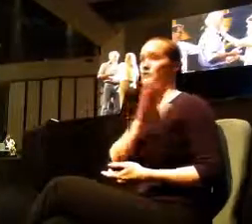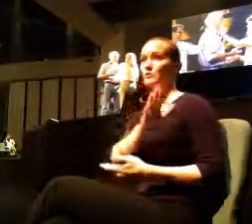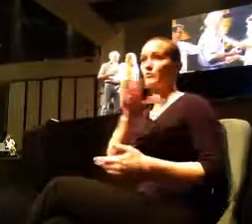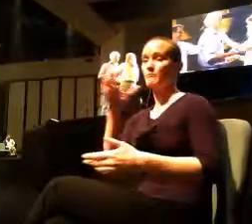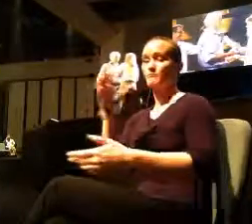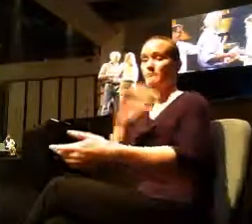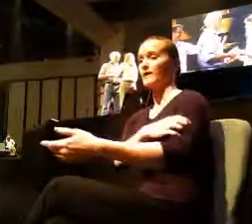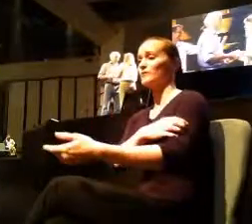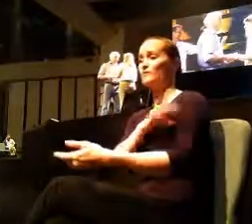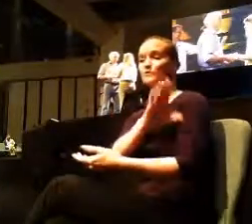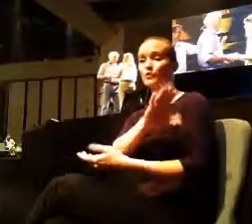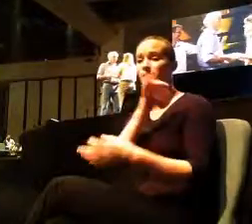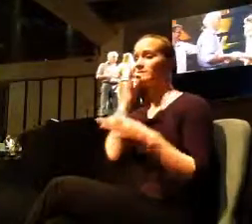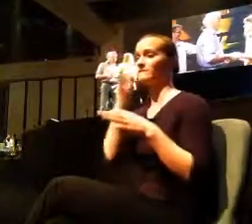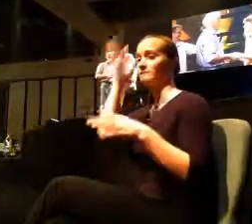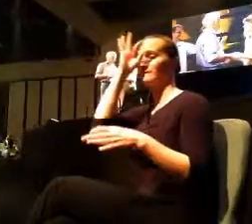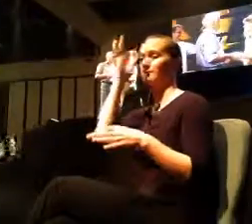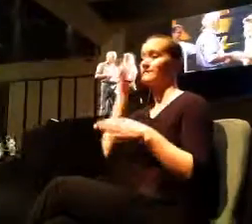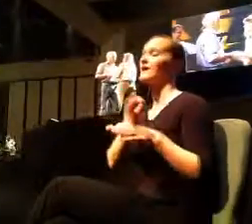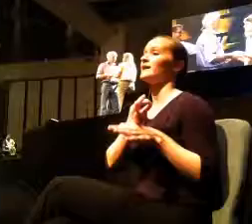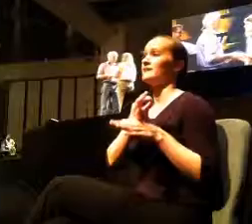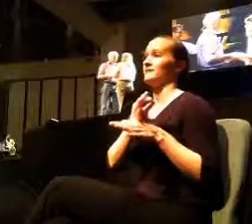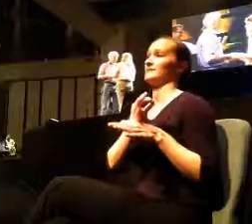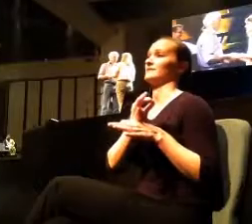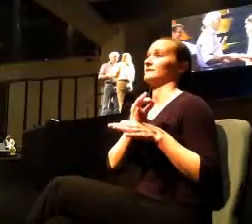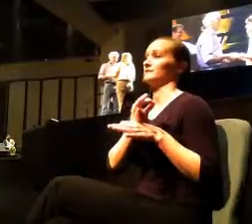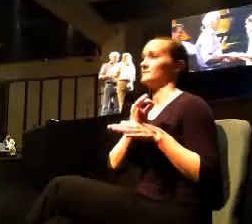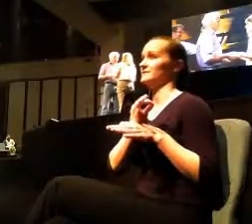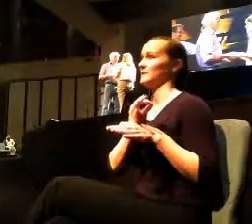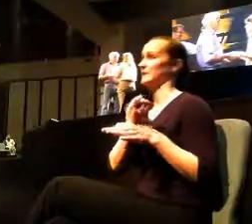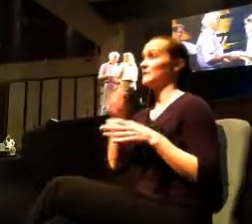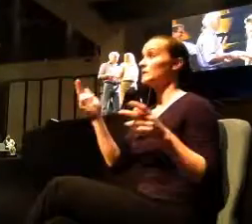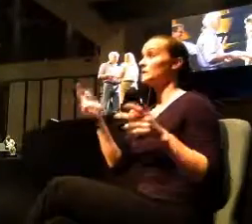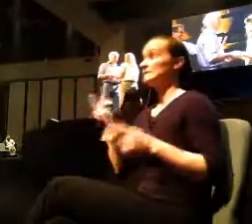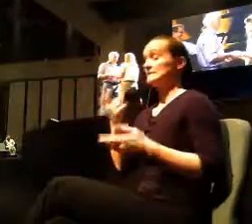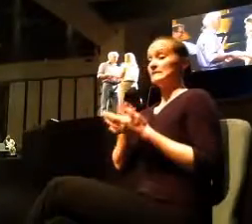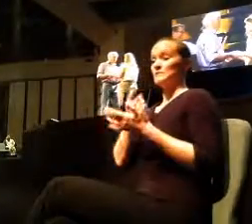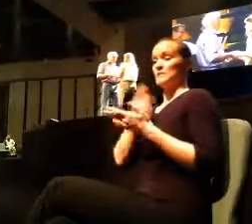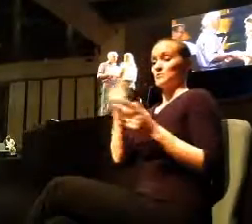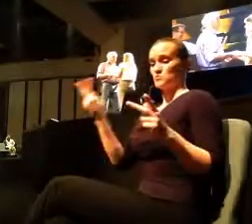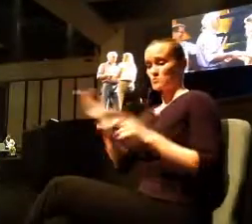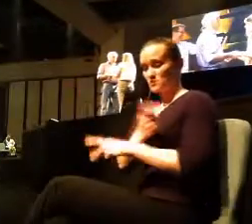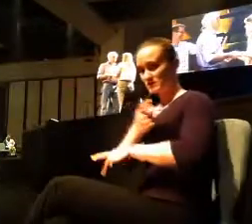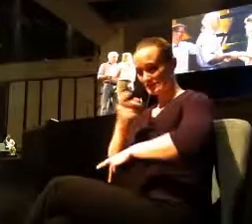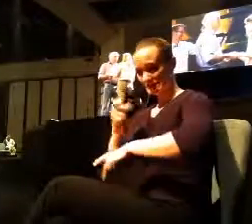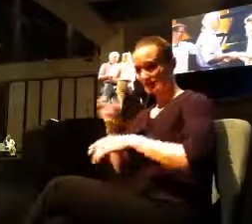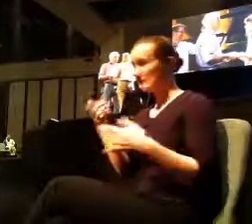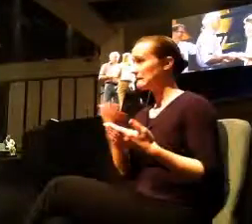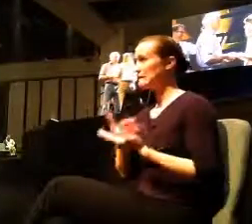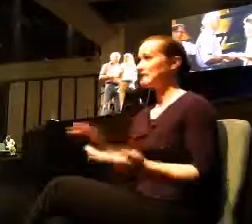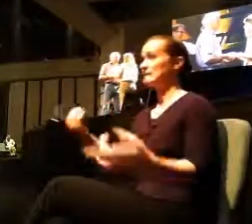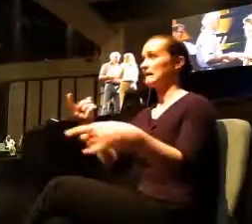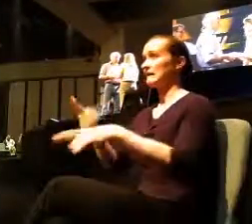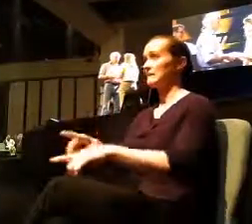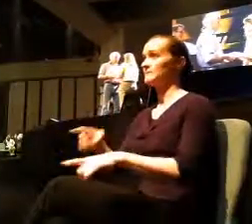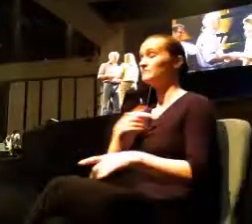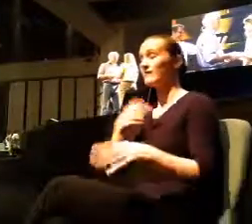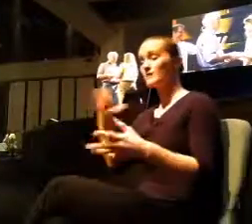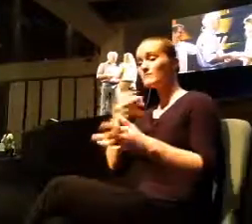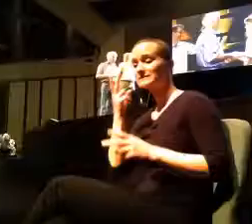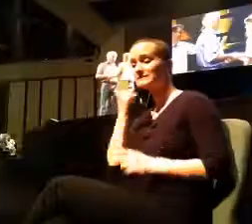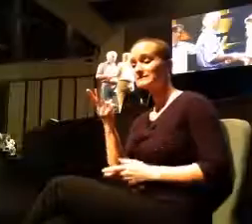your faith, Karen, in the worst times that made me want to come see